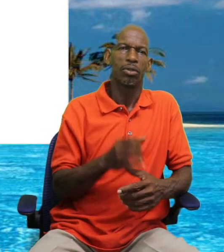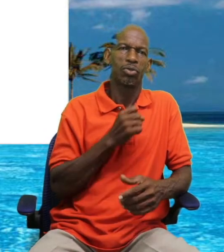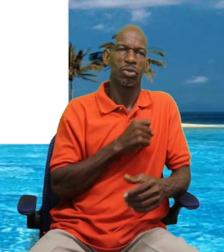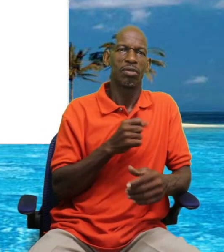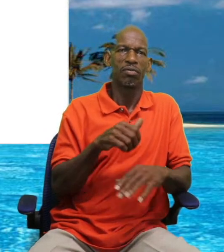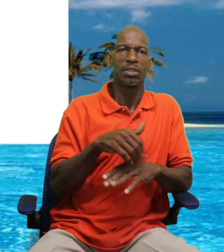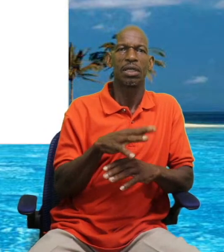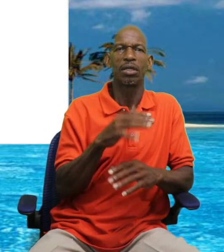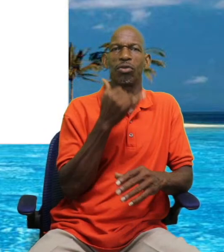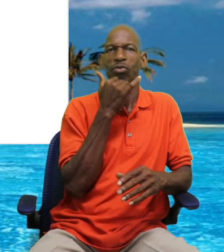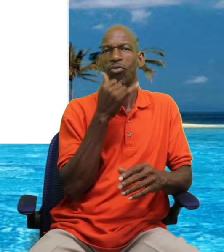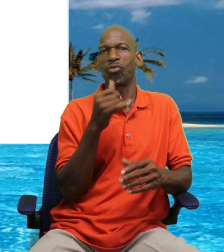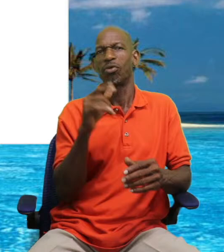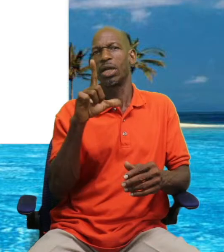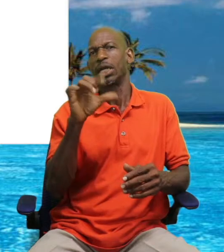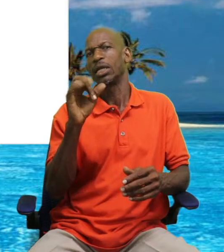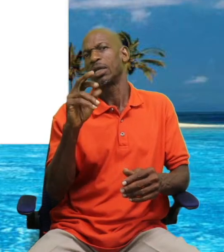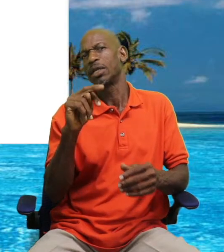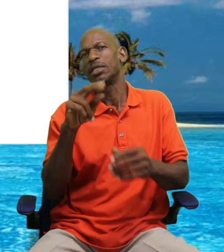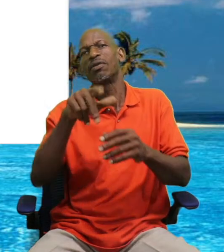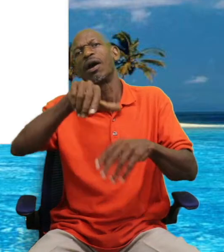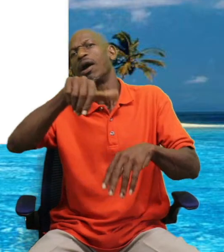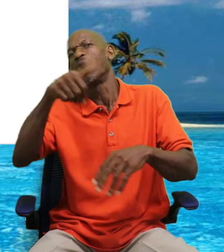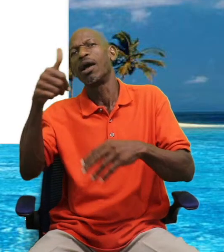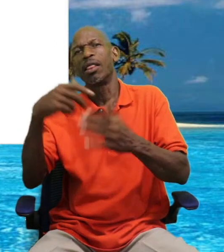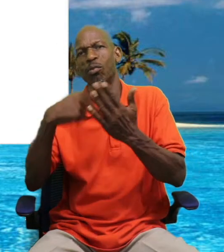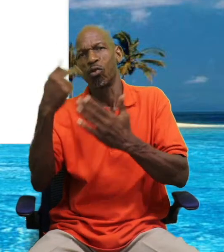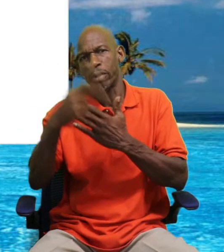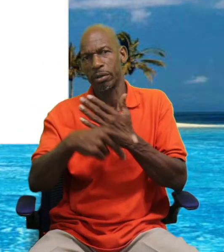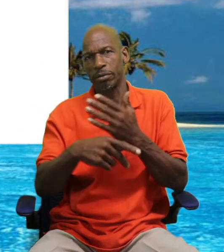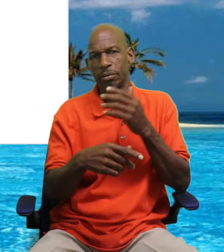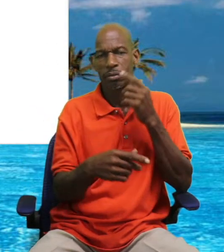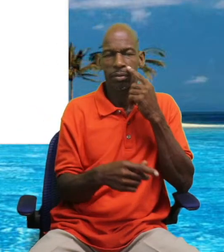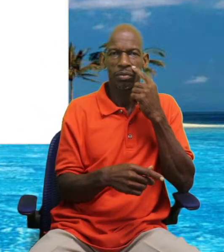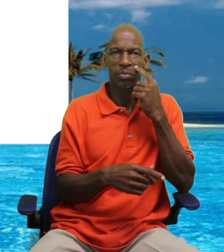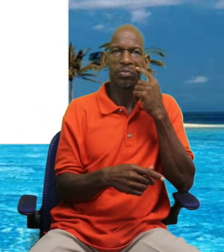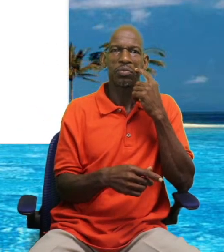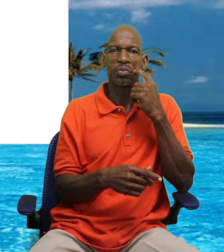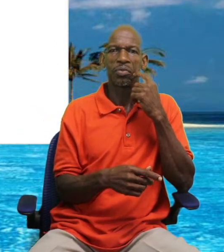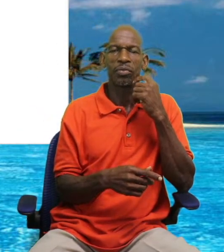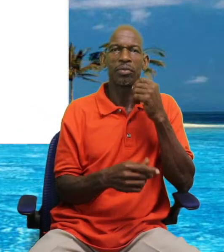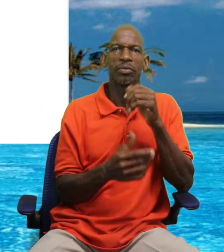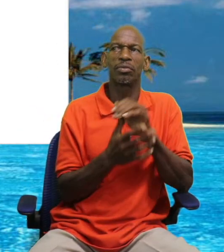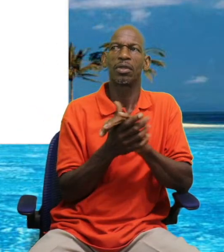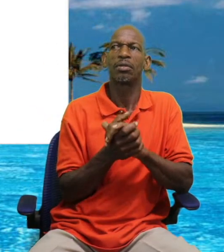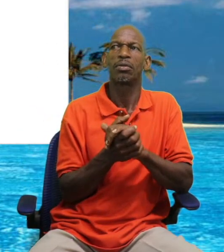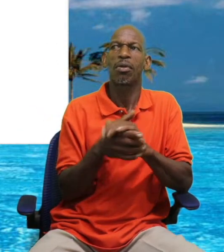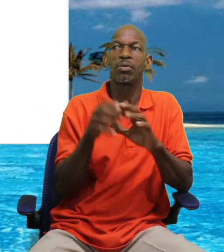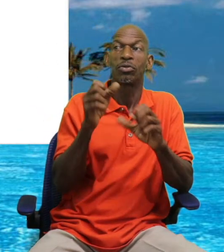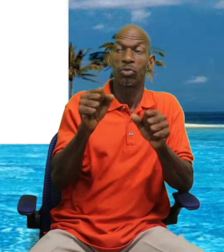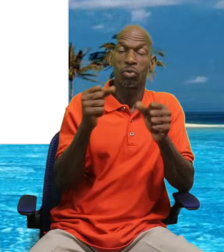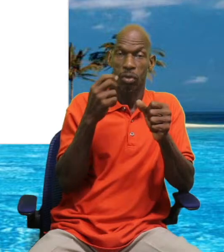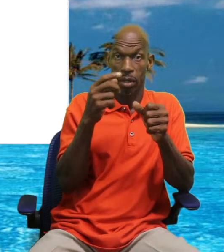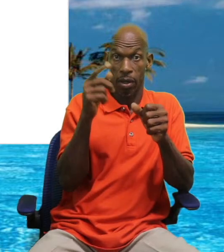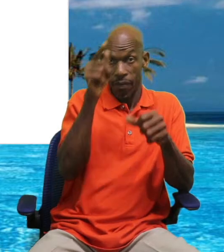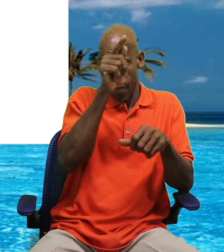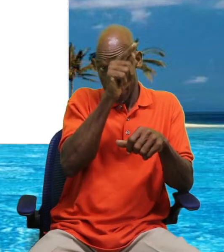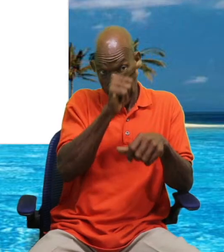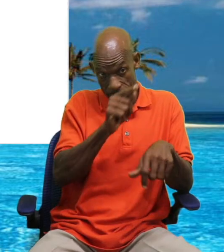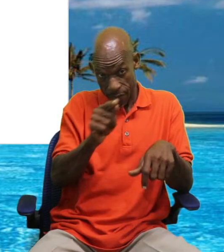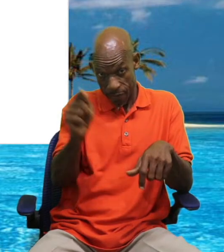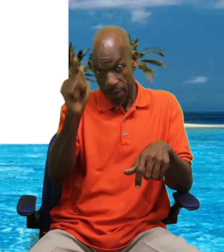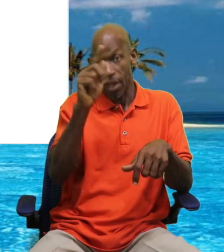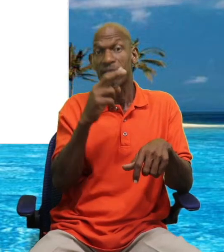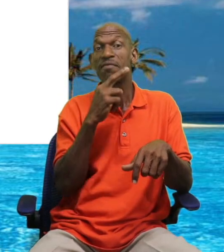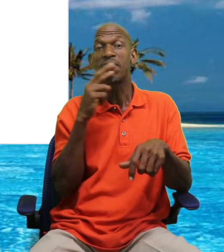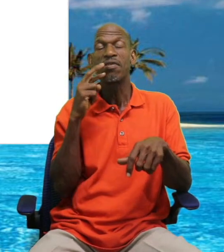sending you that link. Okay, so we have the verb that is circled, but you have to